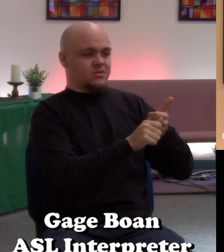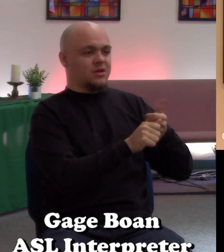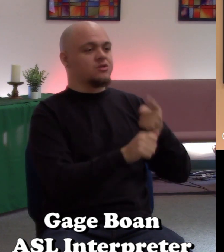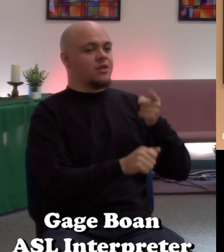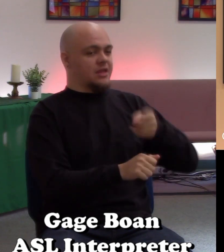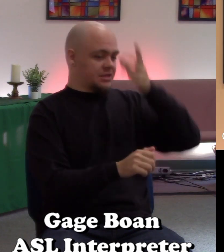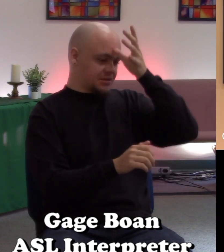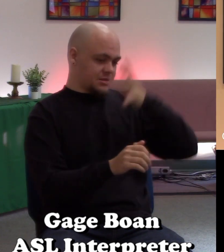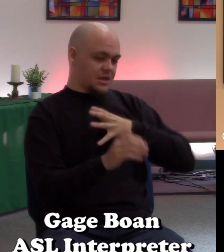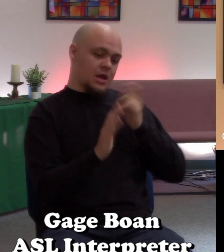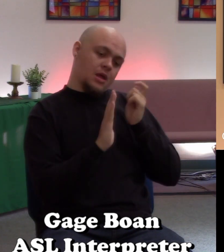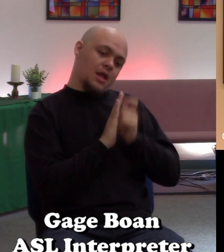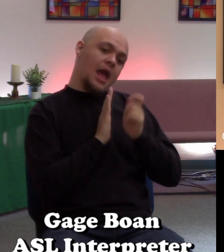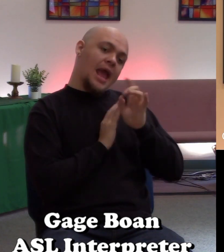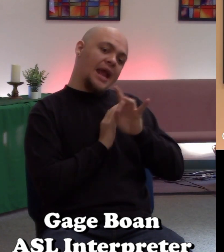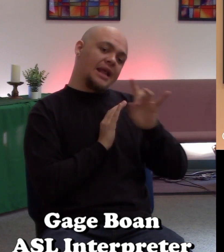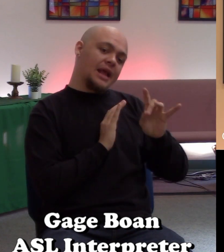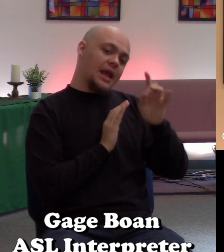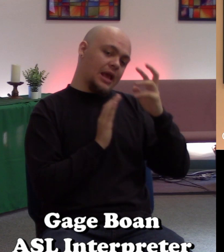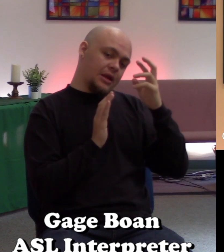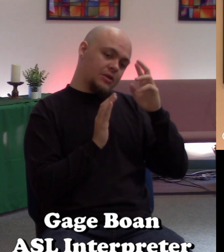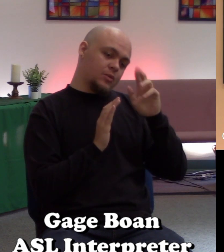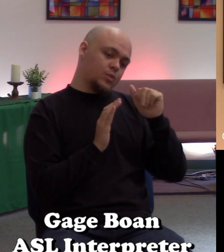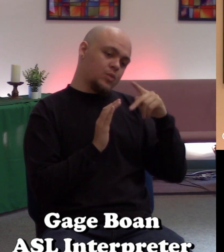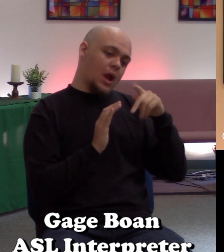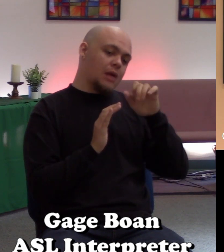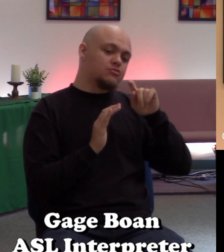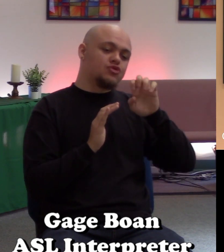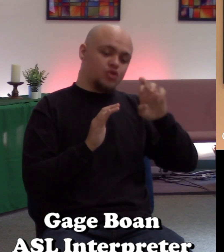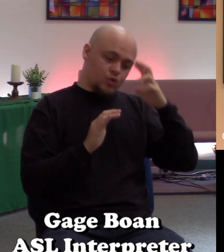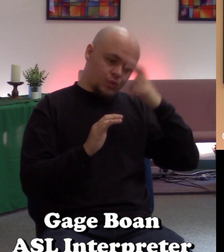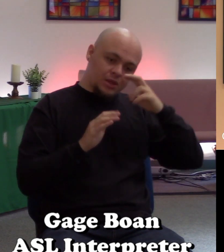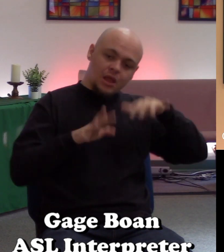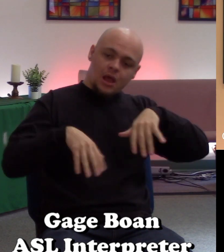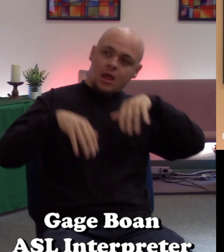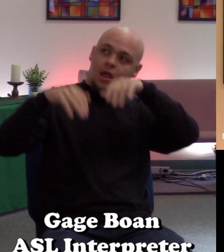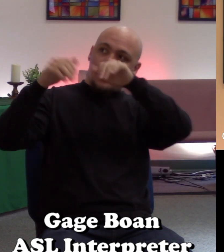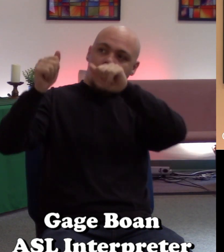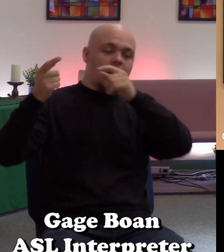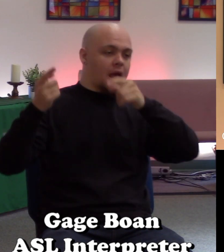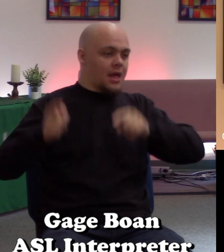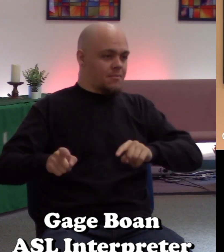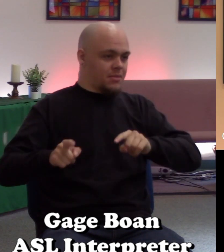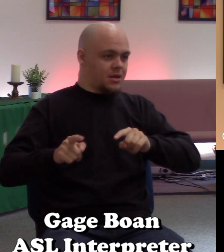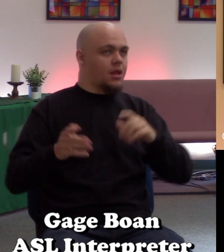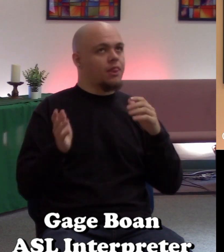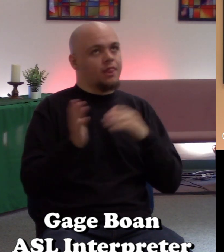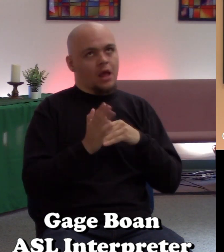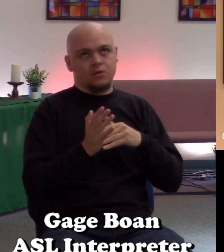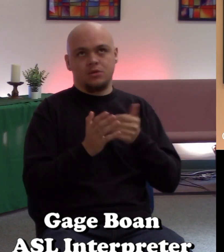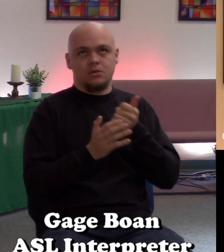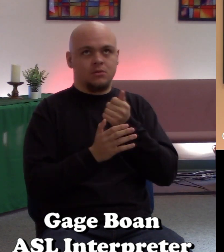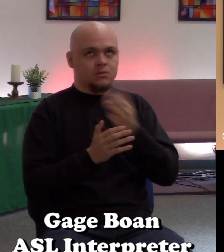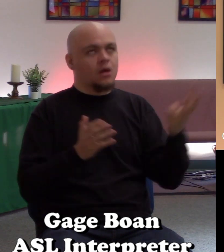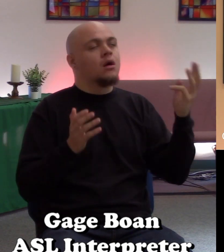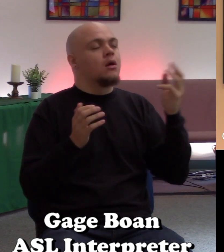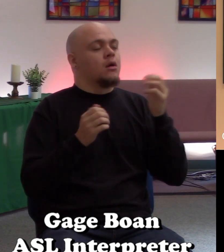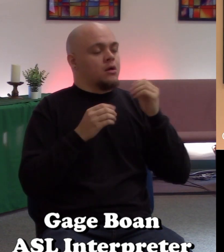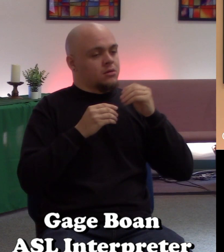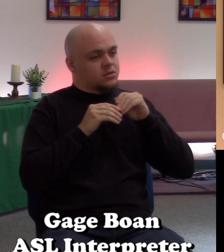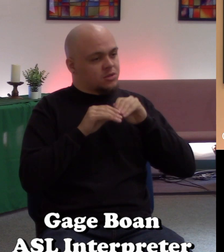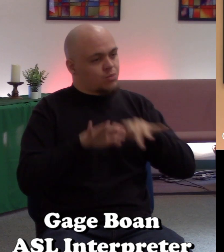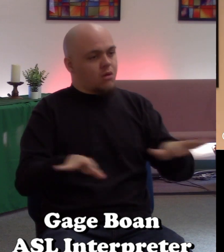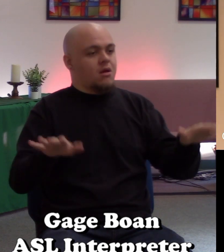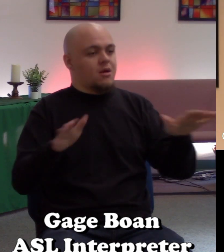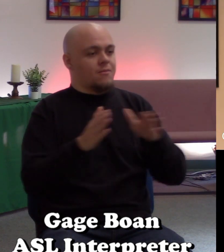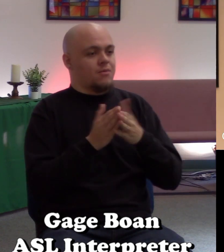that happen. You got to follow the Jewish calendar. And so this guy wrote his book, 88 Reasons Why the Rapture Will Happen in 1988. Thousands of